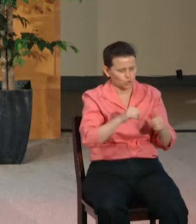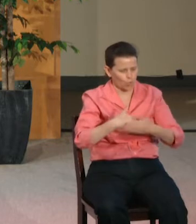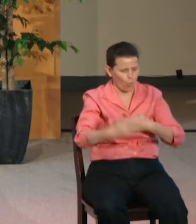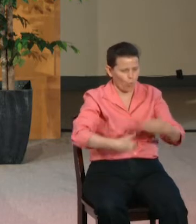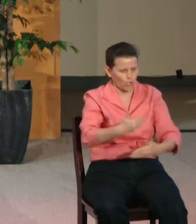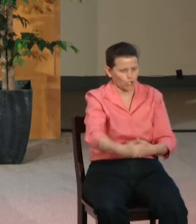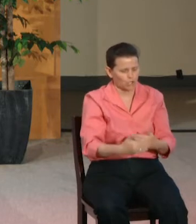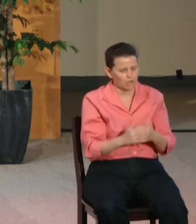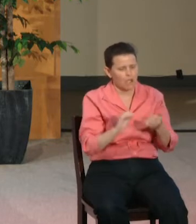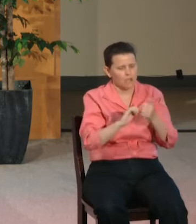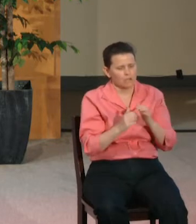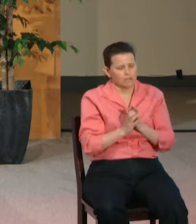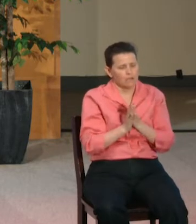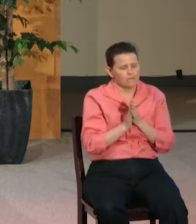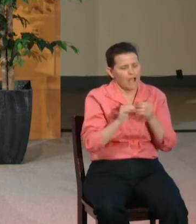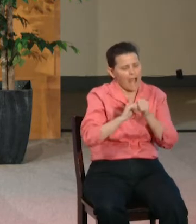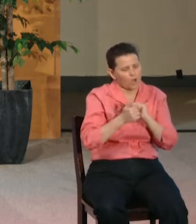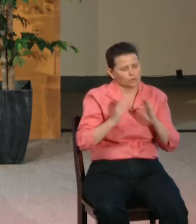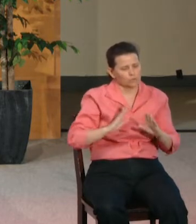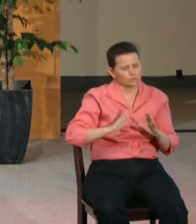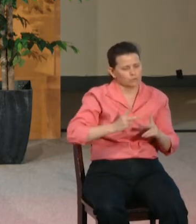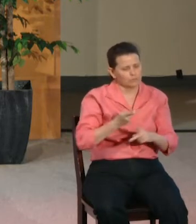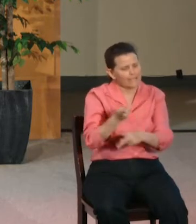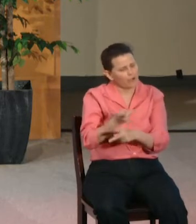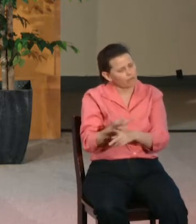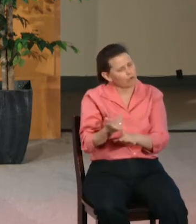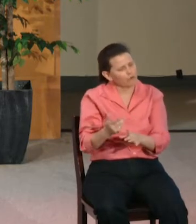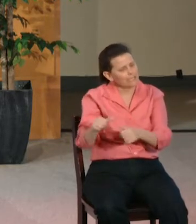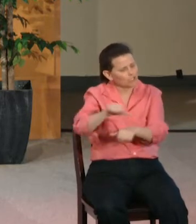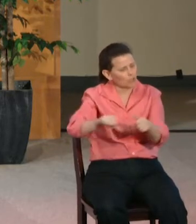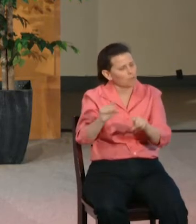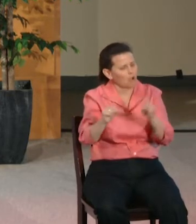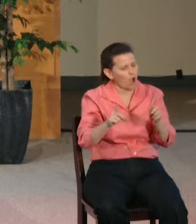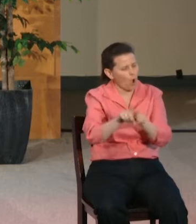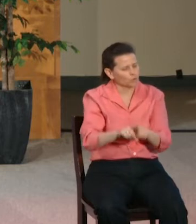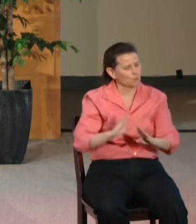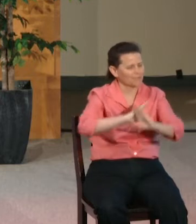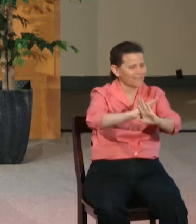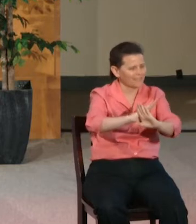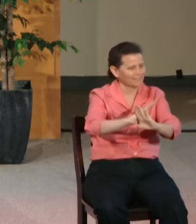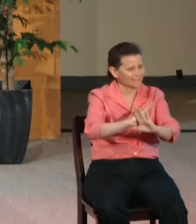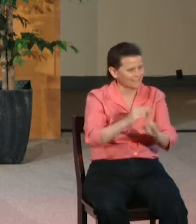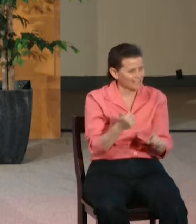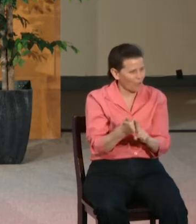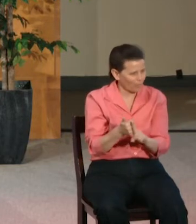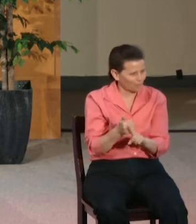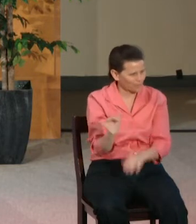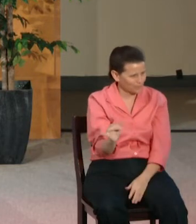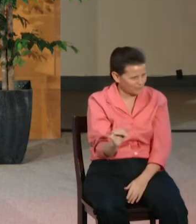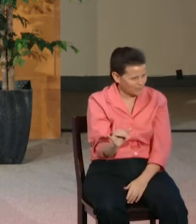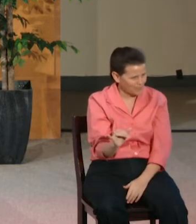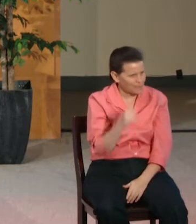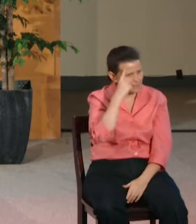of time. And I'm thinking, that's because that divine father and that divine mother principle is alive in them